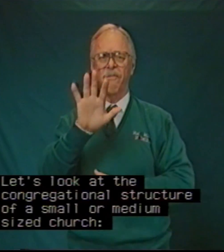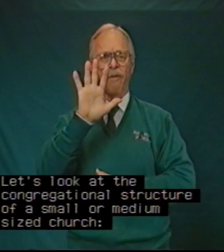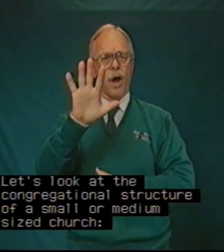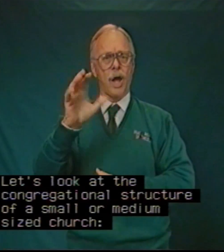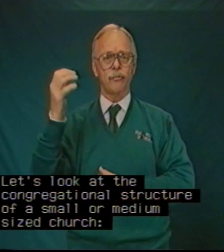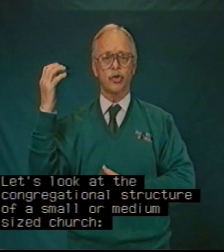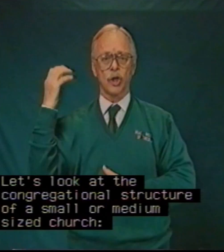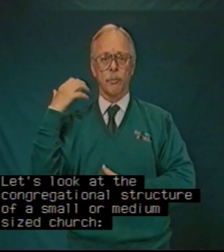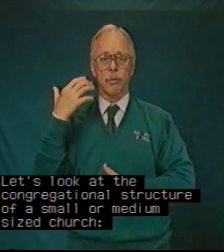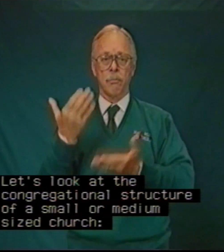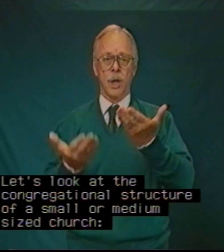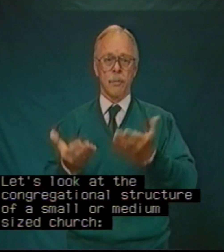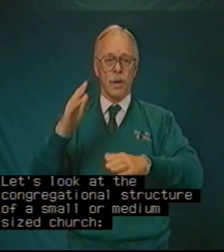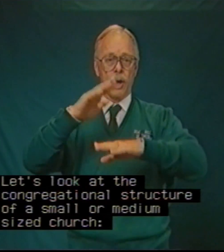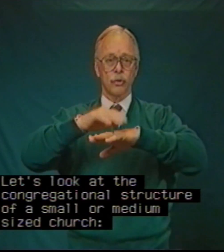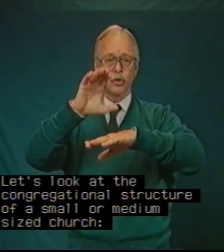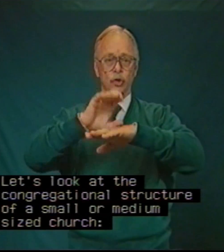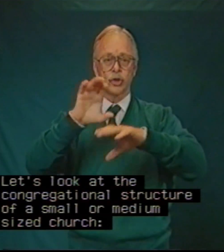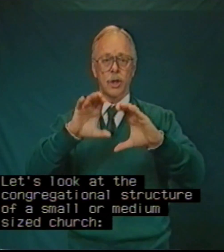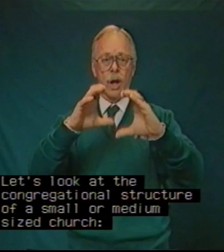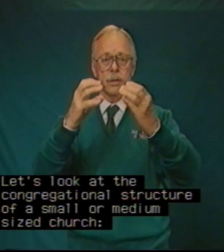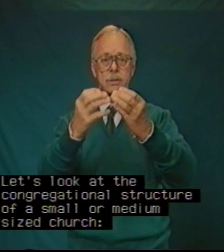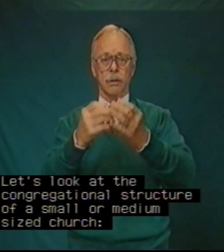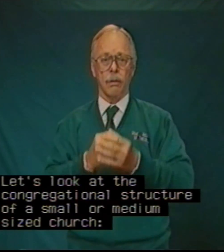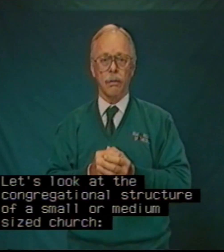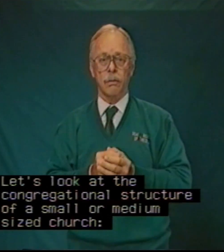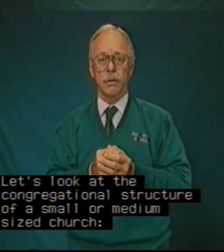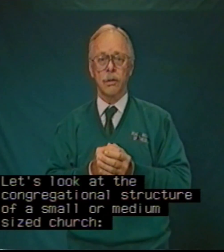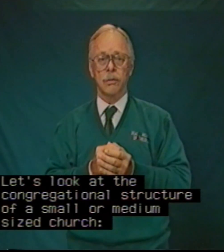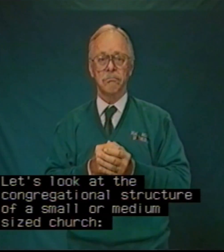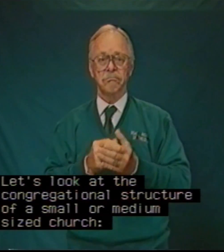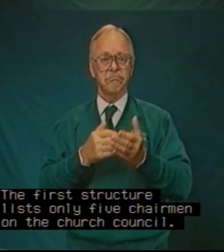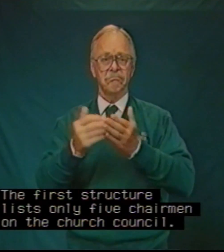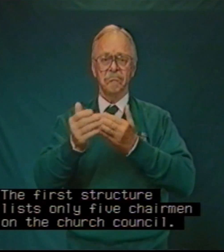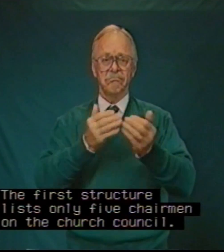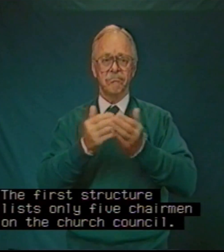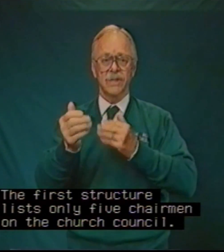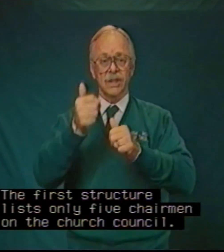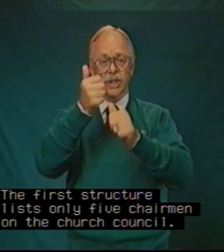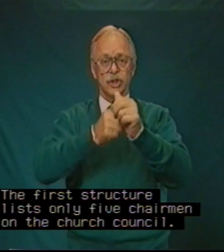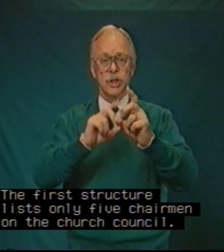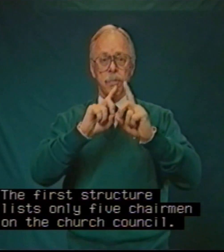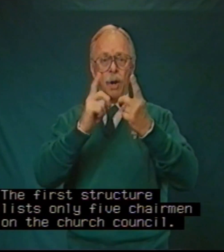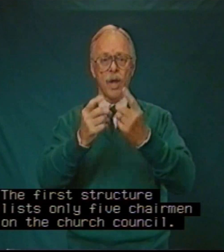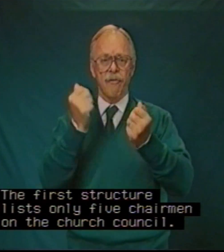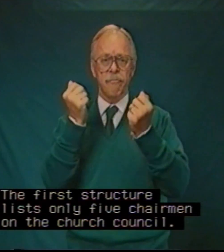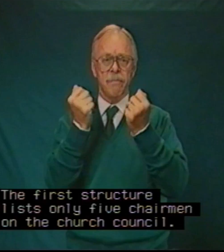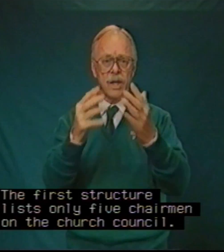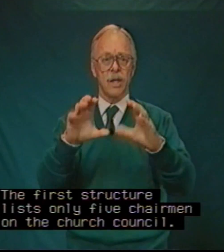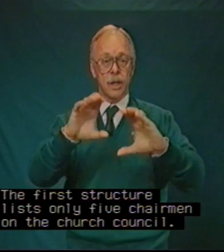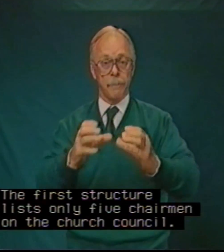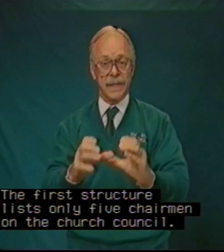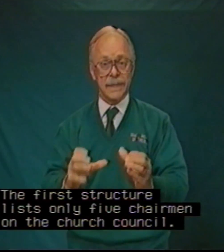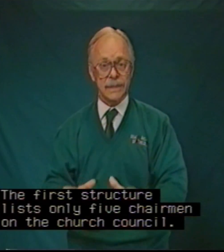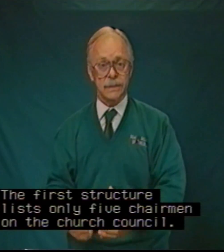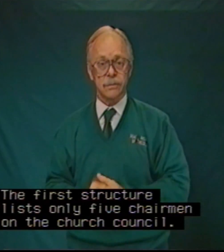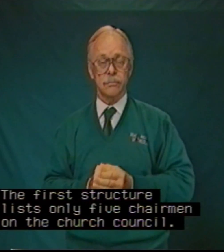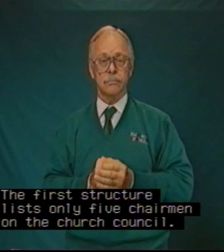The first structure lists only 5 chairmen on the council. However, each department will have many committees. There is